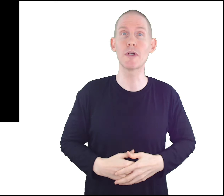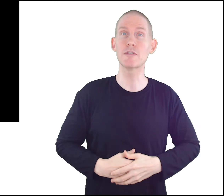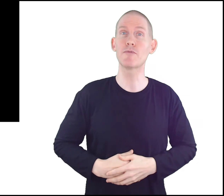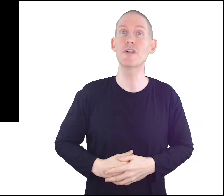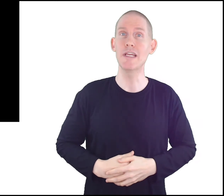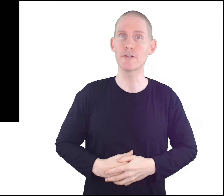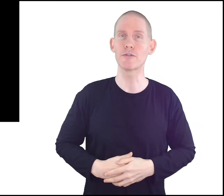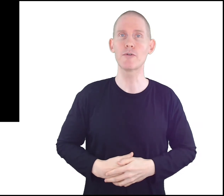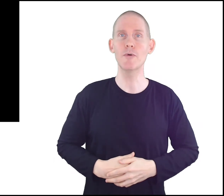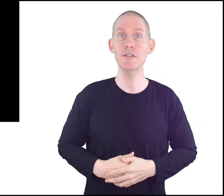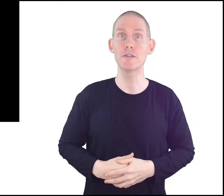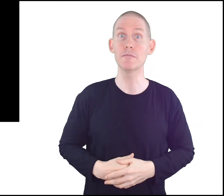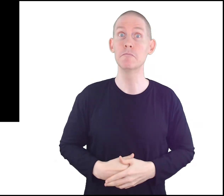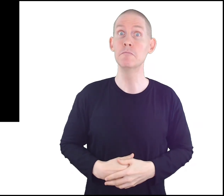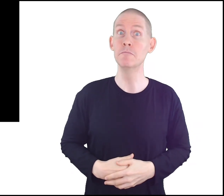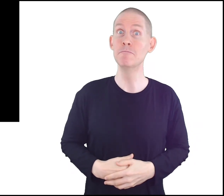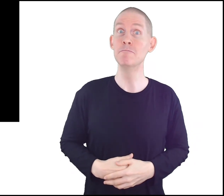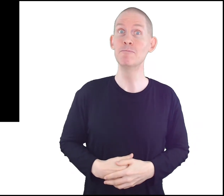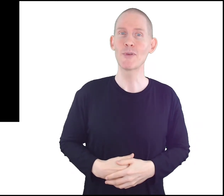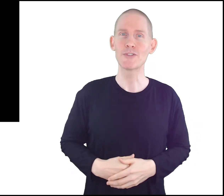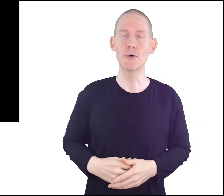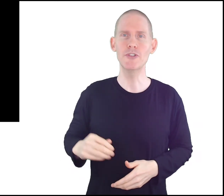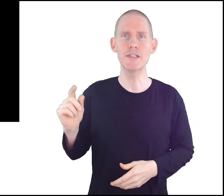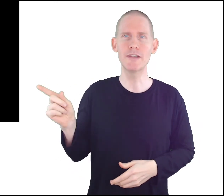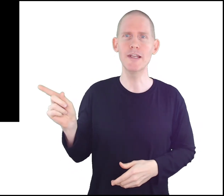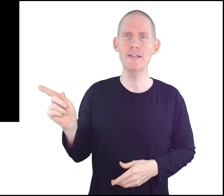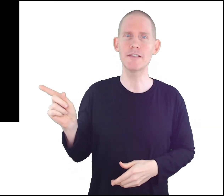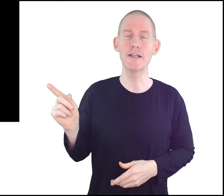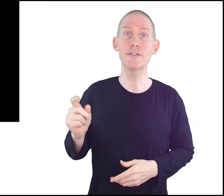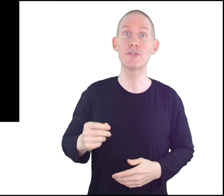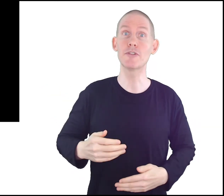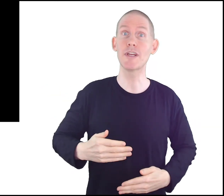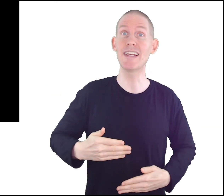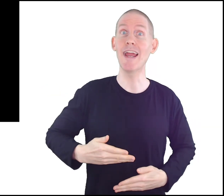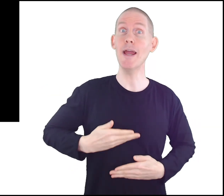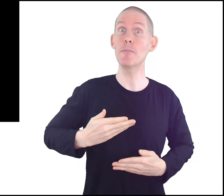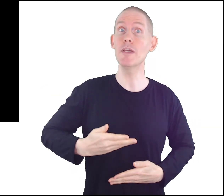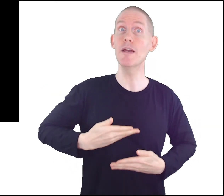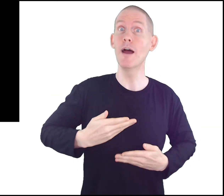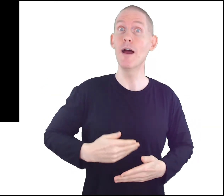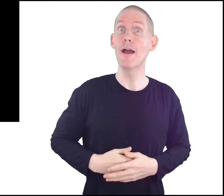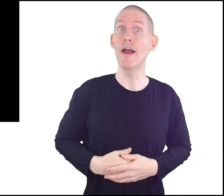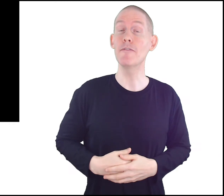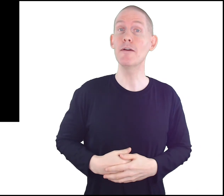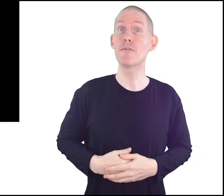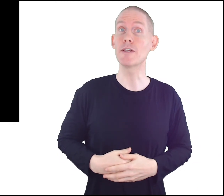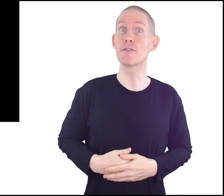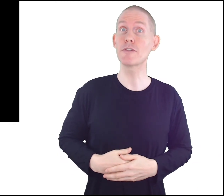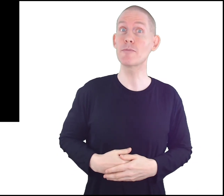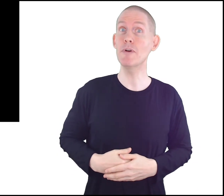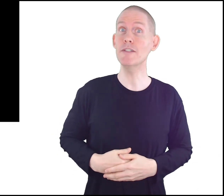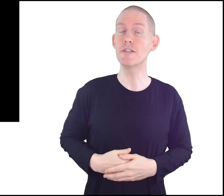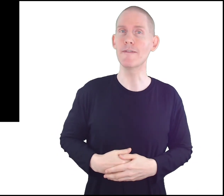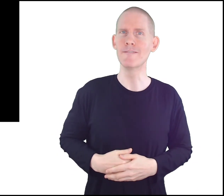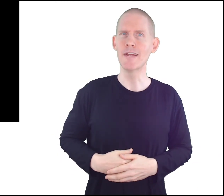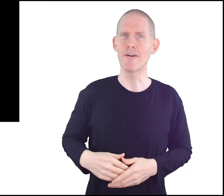for a yes-no question. So once you get to the end of the sentence and you're signing happy, have that facial expression. All right, now